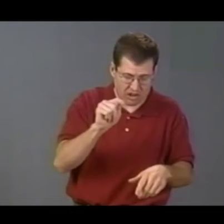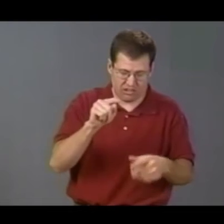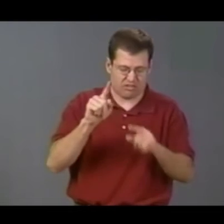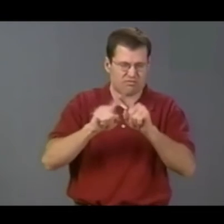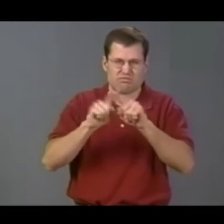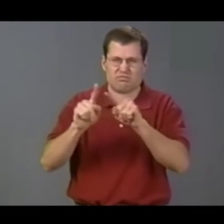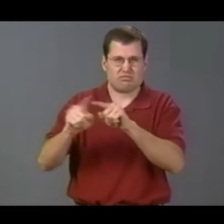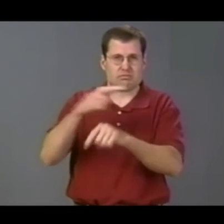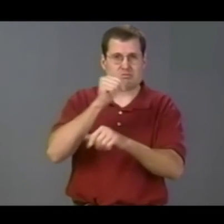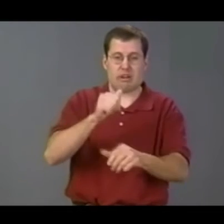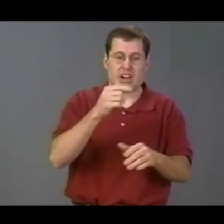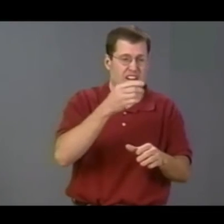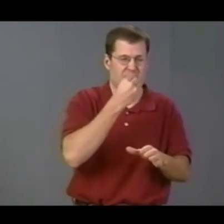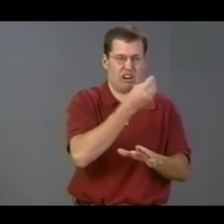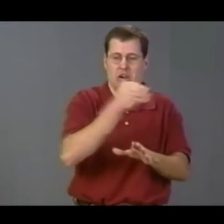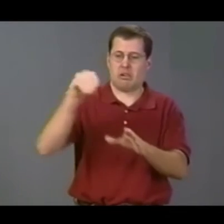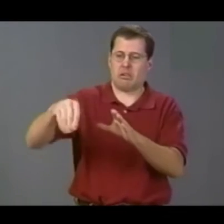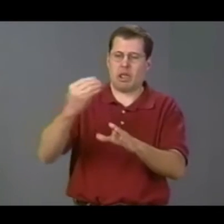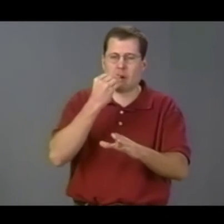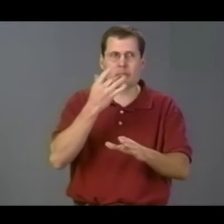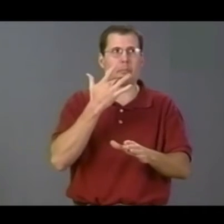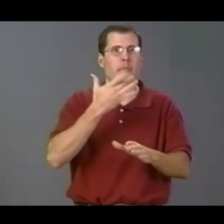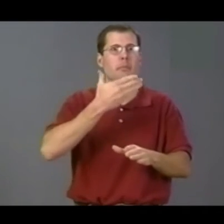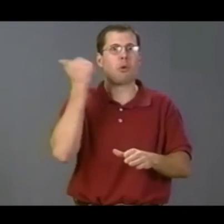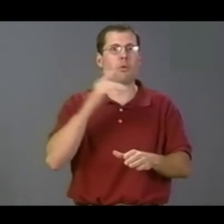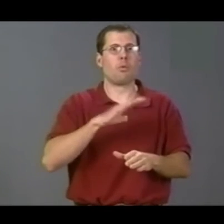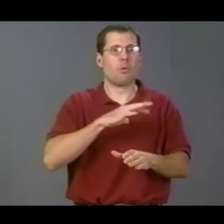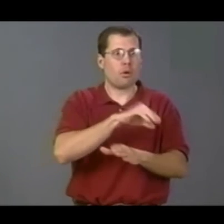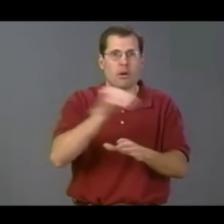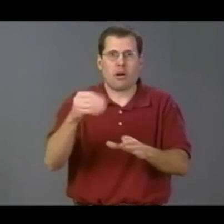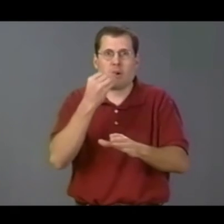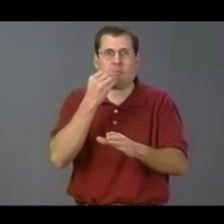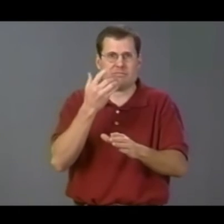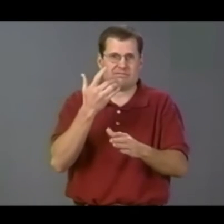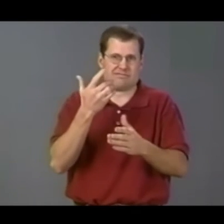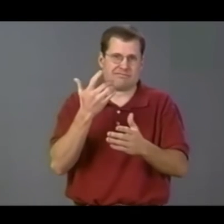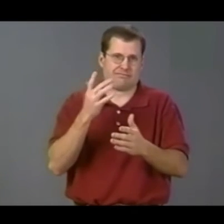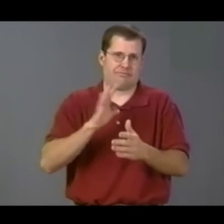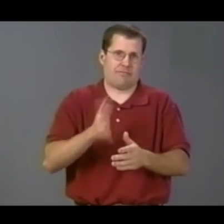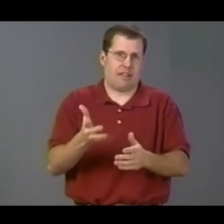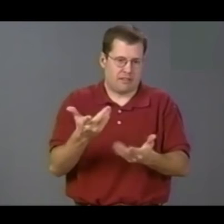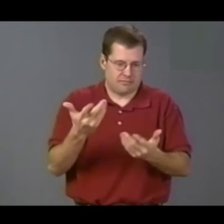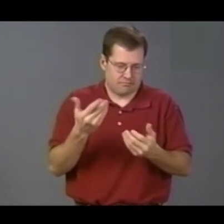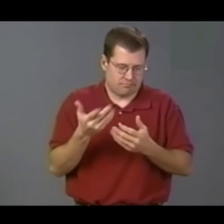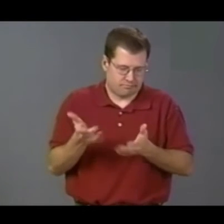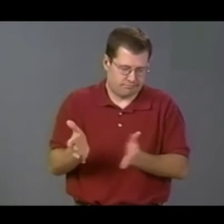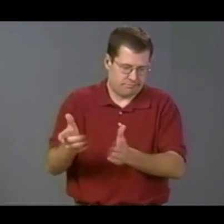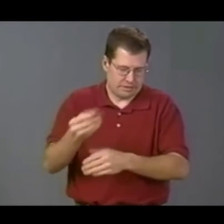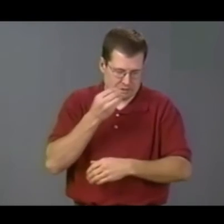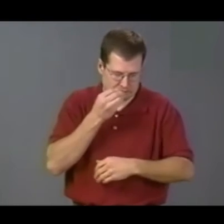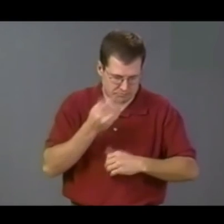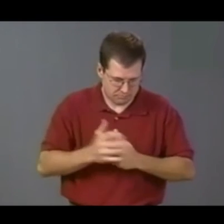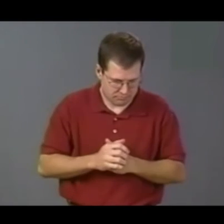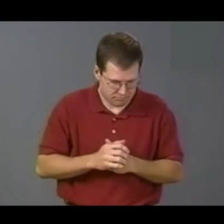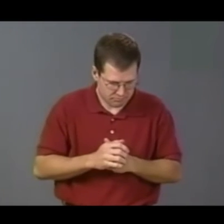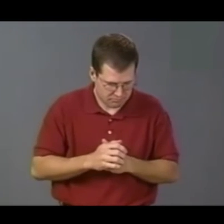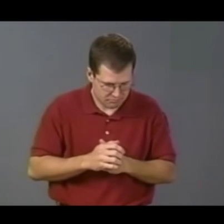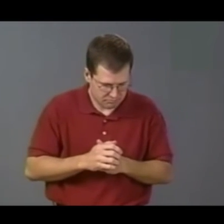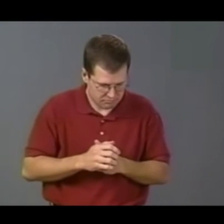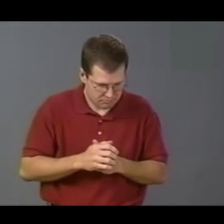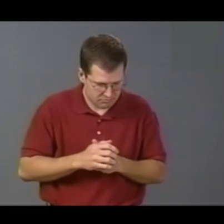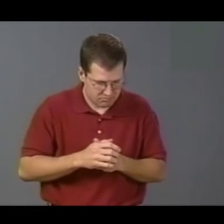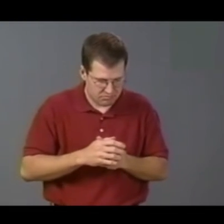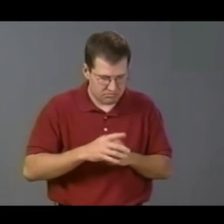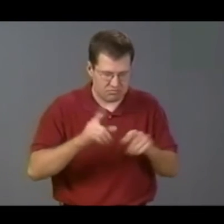same thing. Fruit, all different kinds of things you can put in dips. Healthy and it's better. Everything's better with a dip,